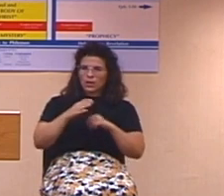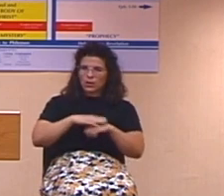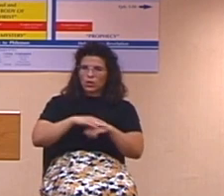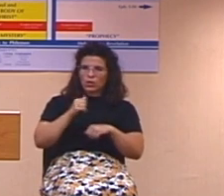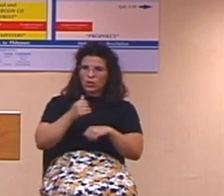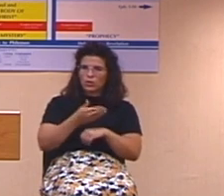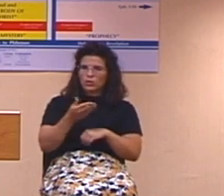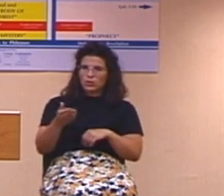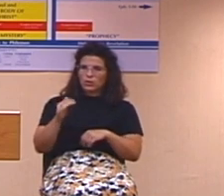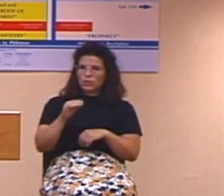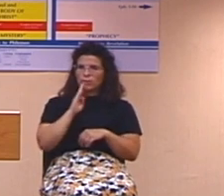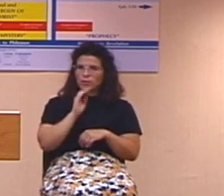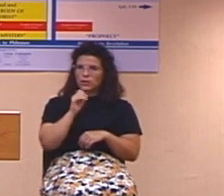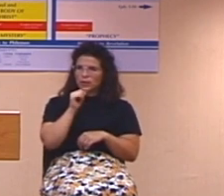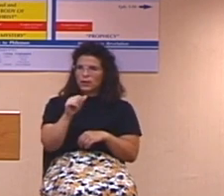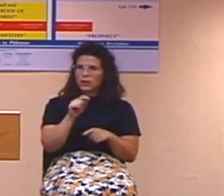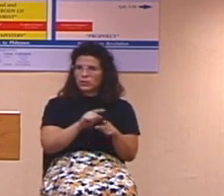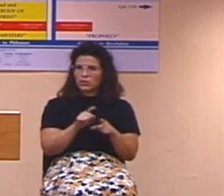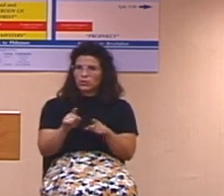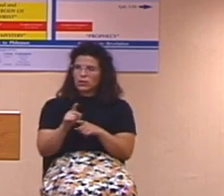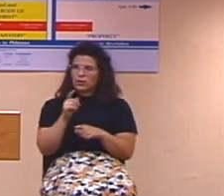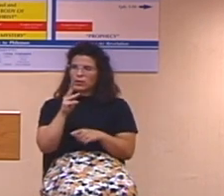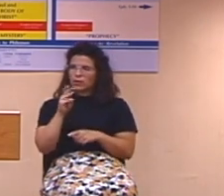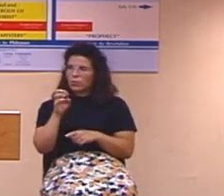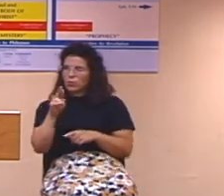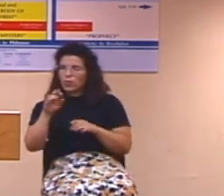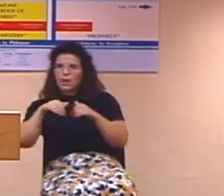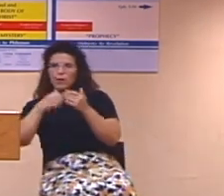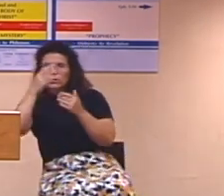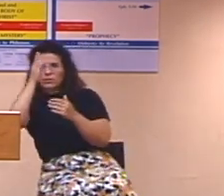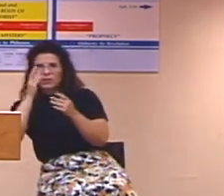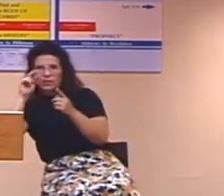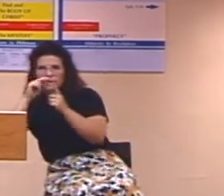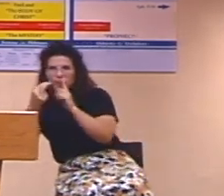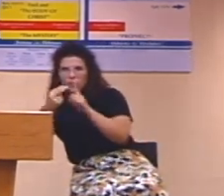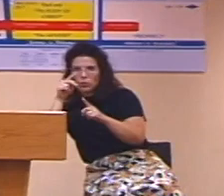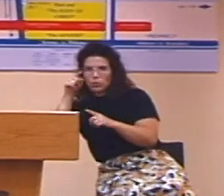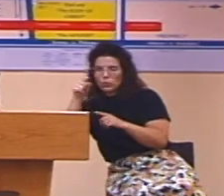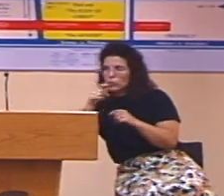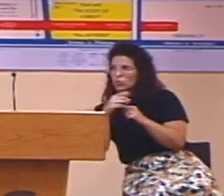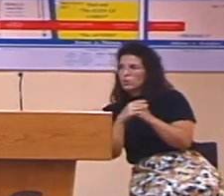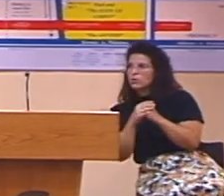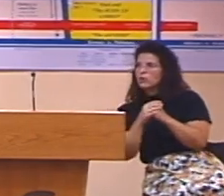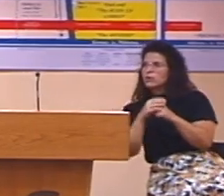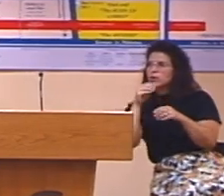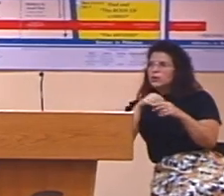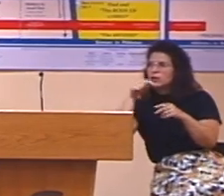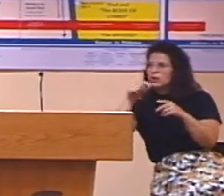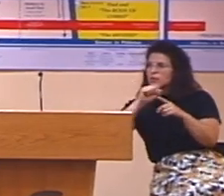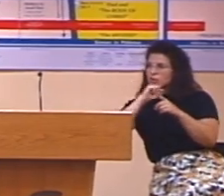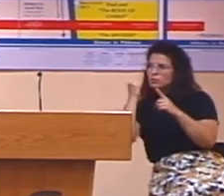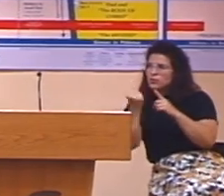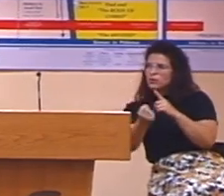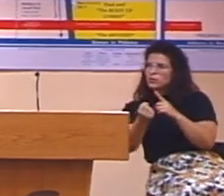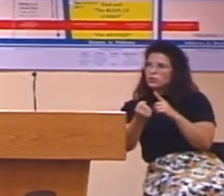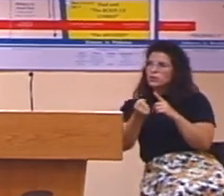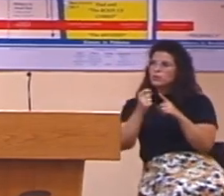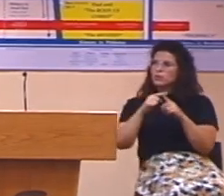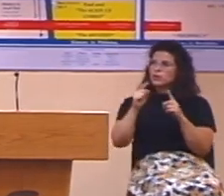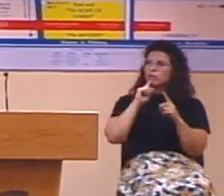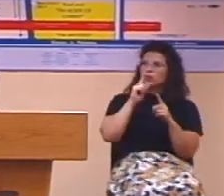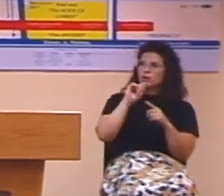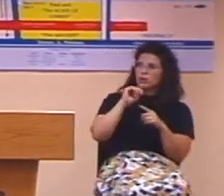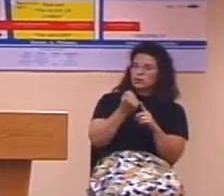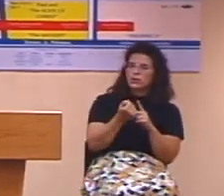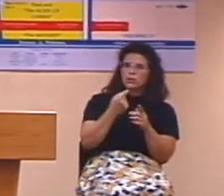be not as though they were. How does God view you in this condition? But in